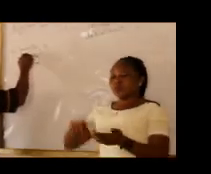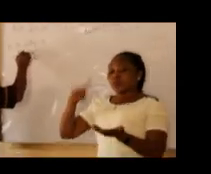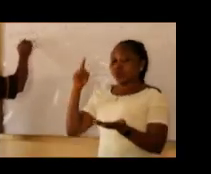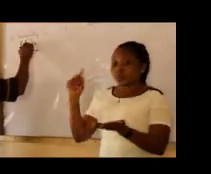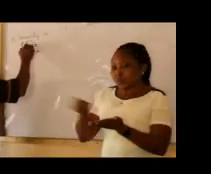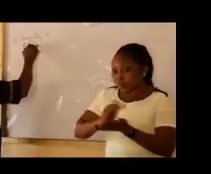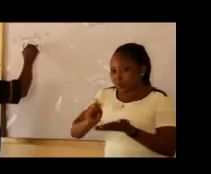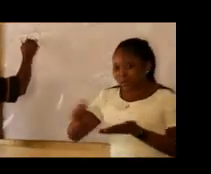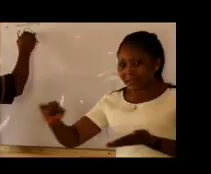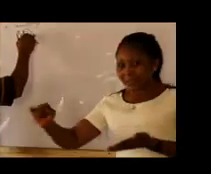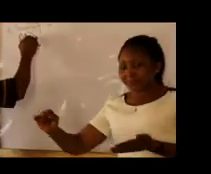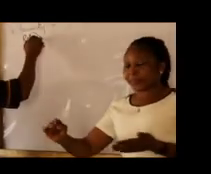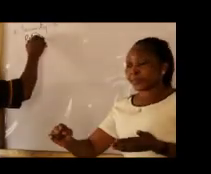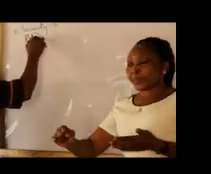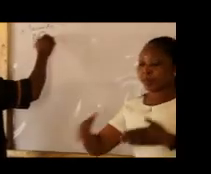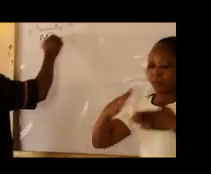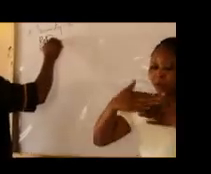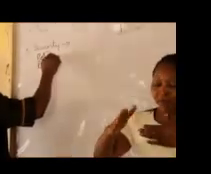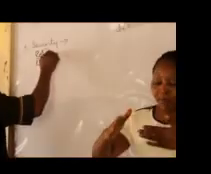robbery,